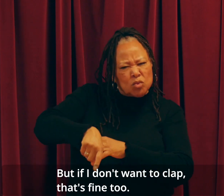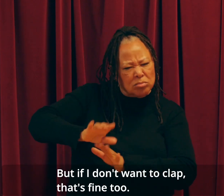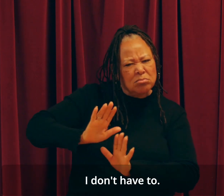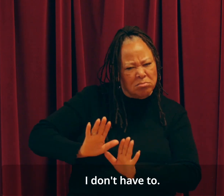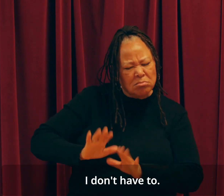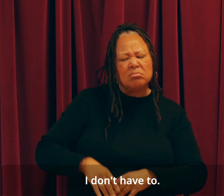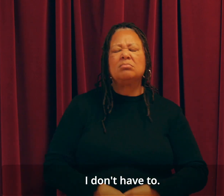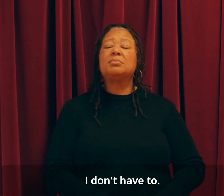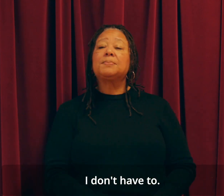I don't have to.